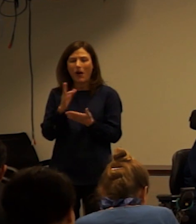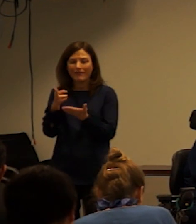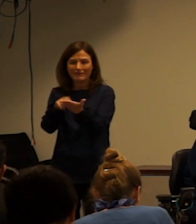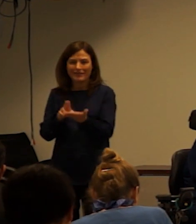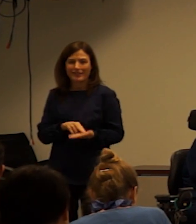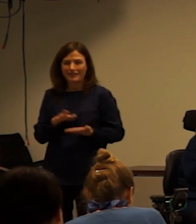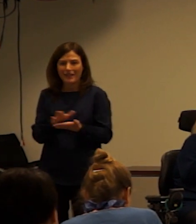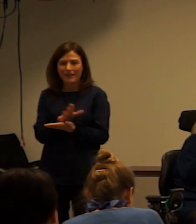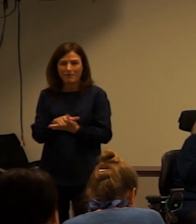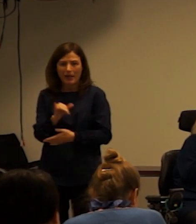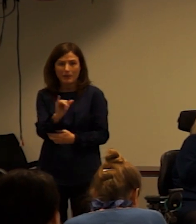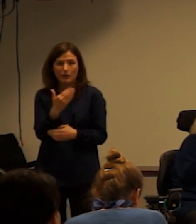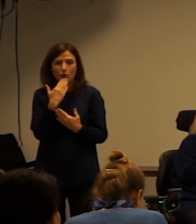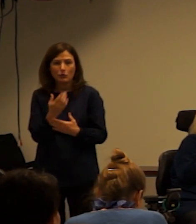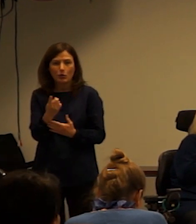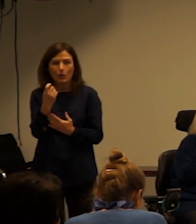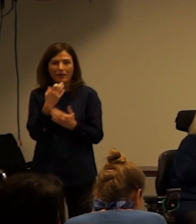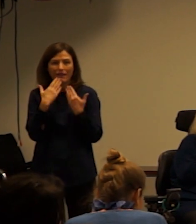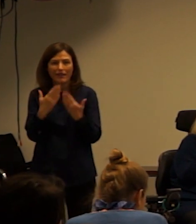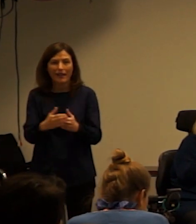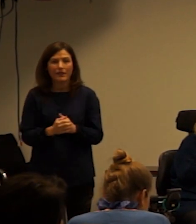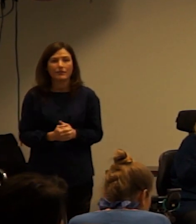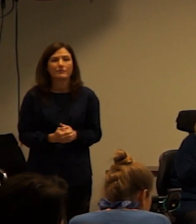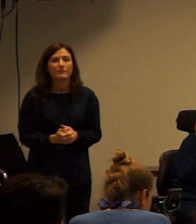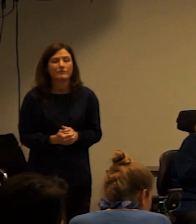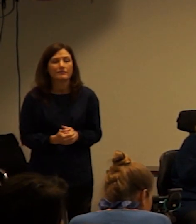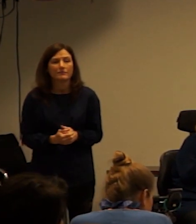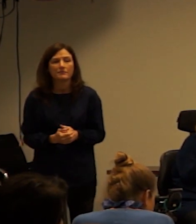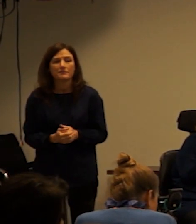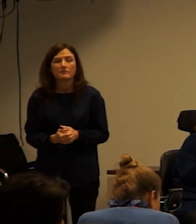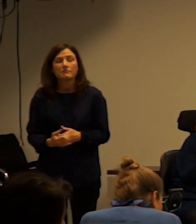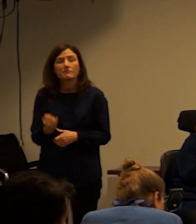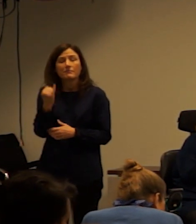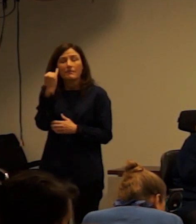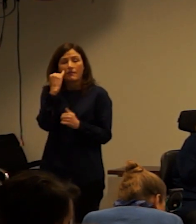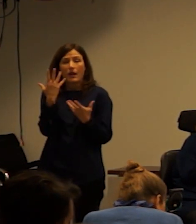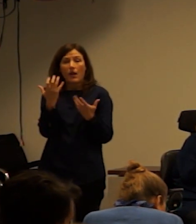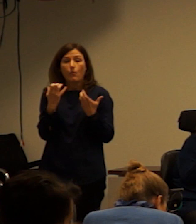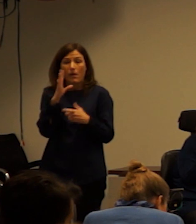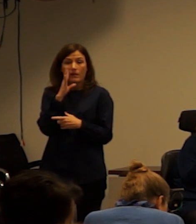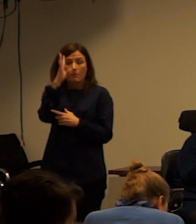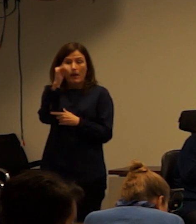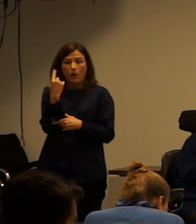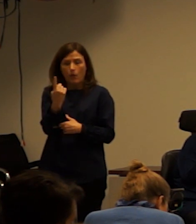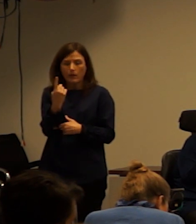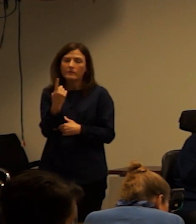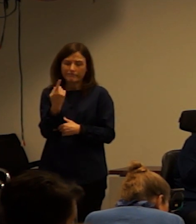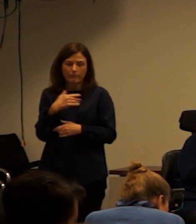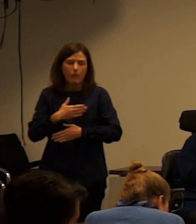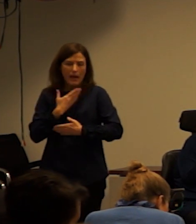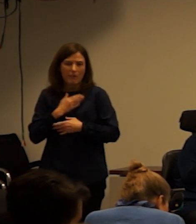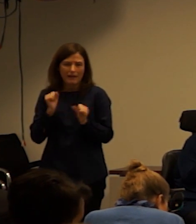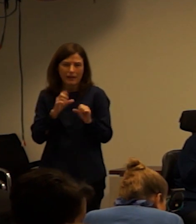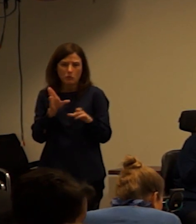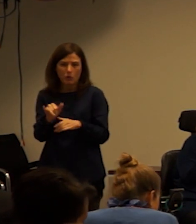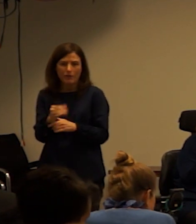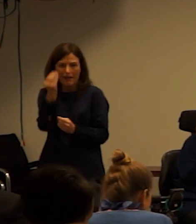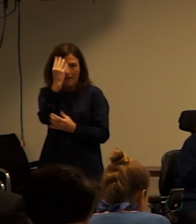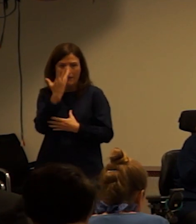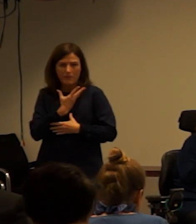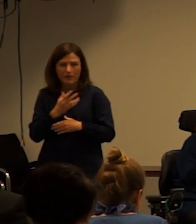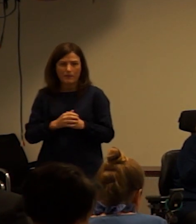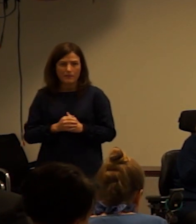But that's a good question. Thank you. And if for some reason, you know, if you wanted us to create one, we'd be happy to. Just let me know.